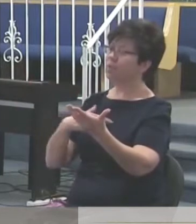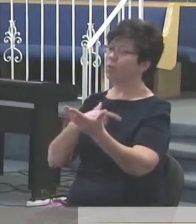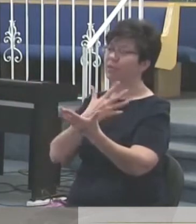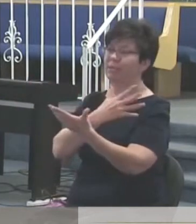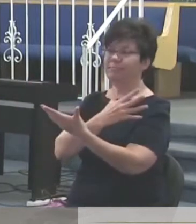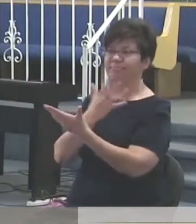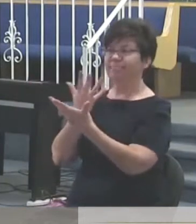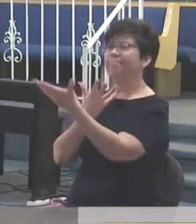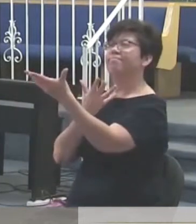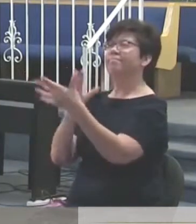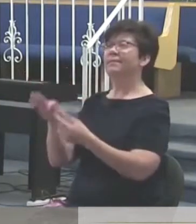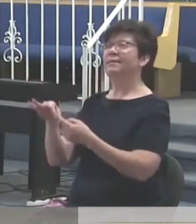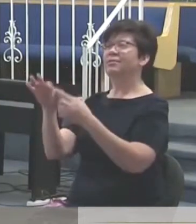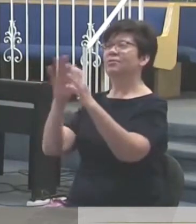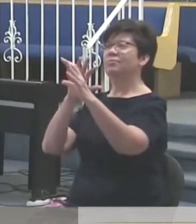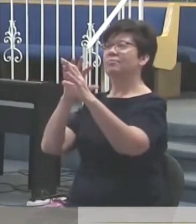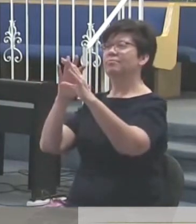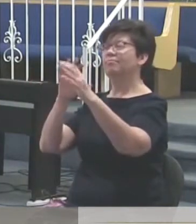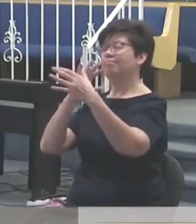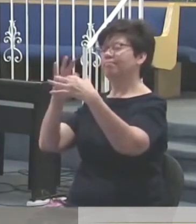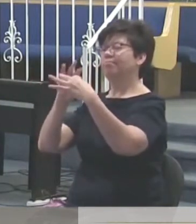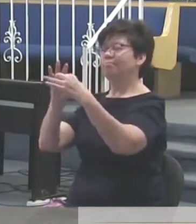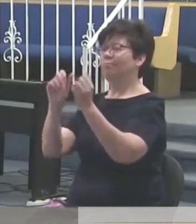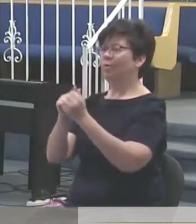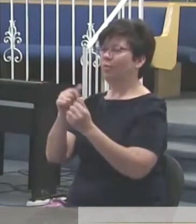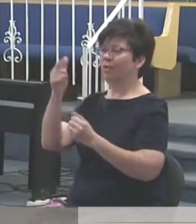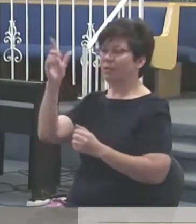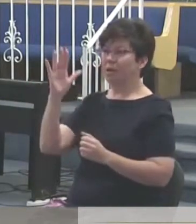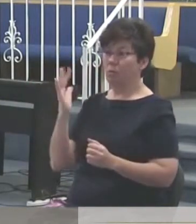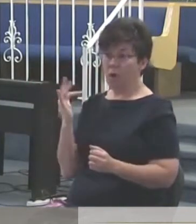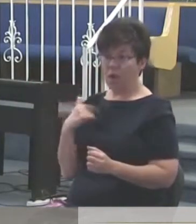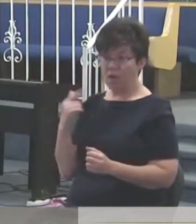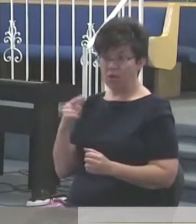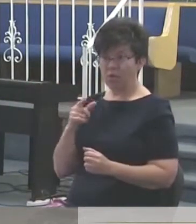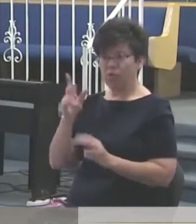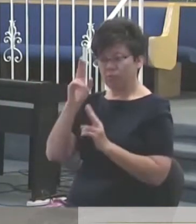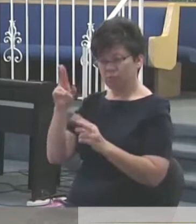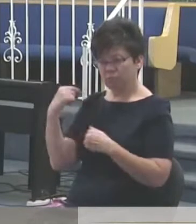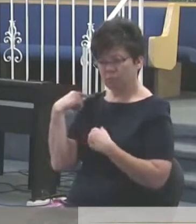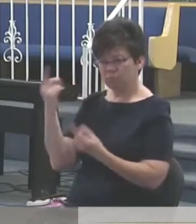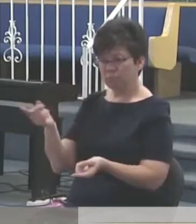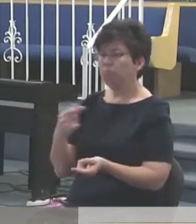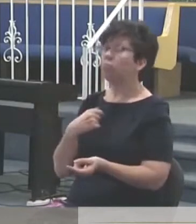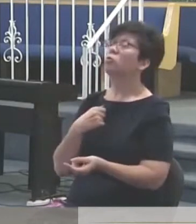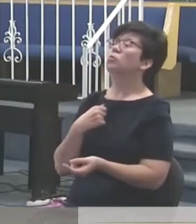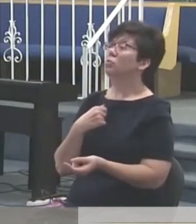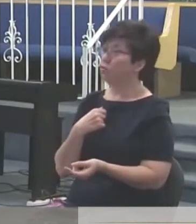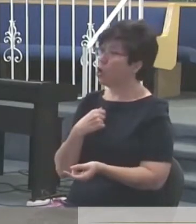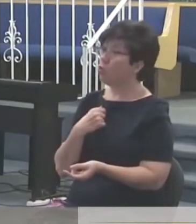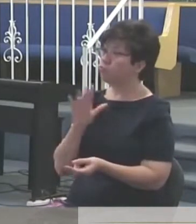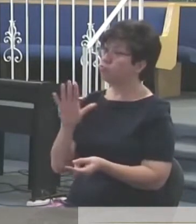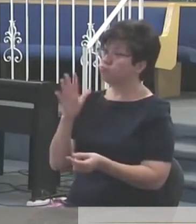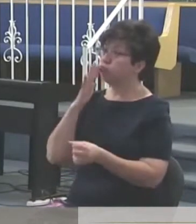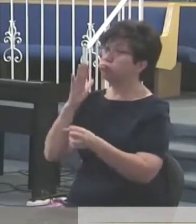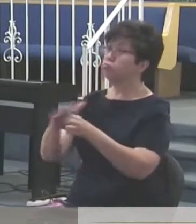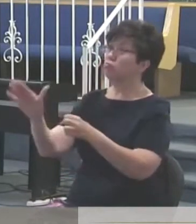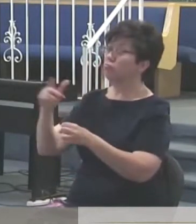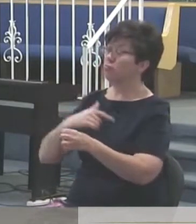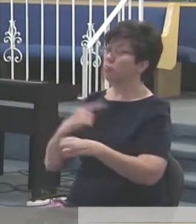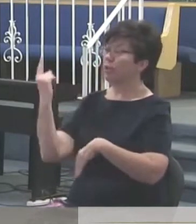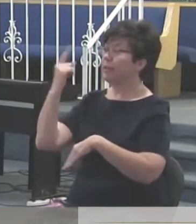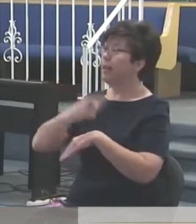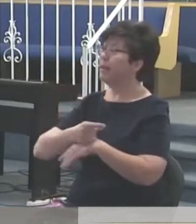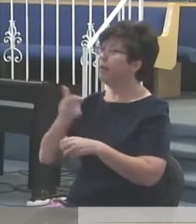special place with God, because at least we have respected him enough. Amen. To take a day a